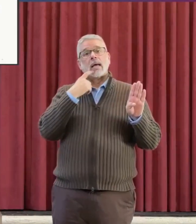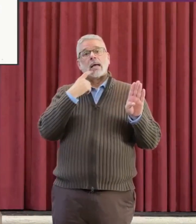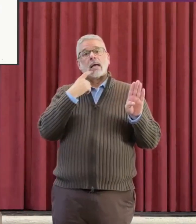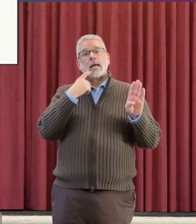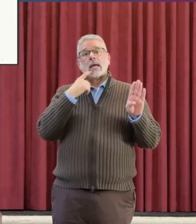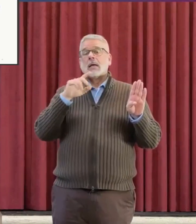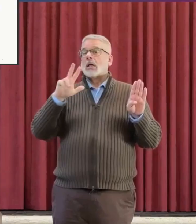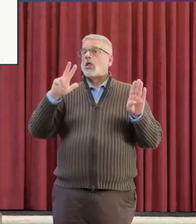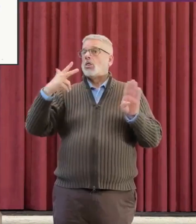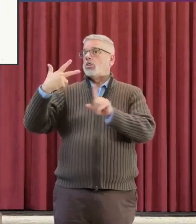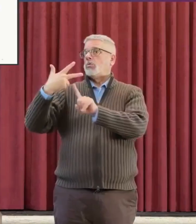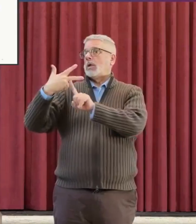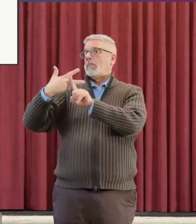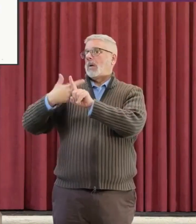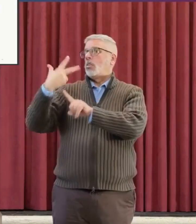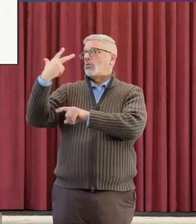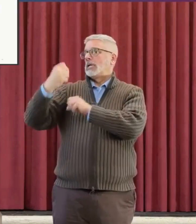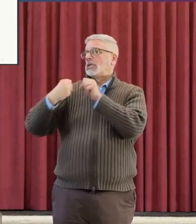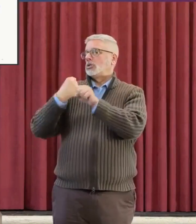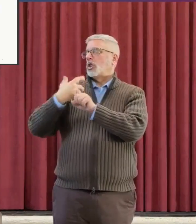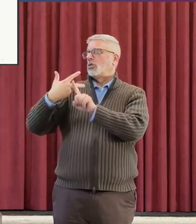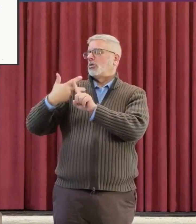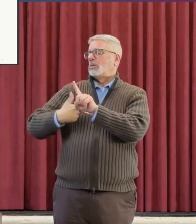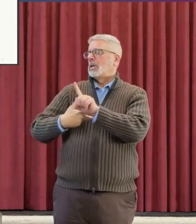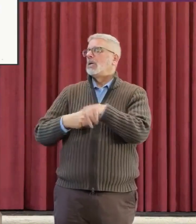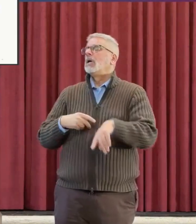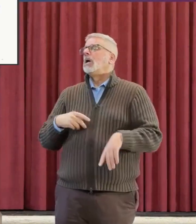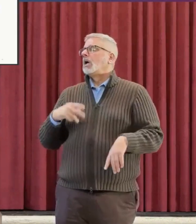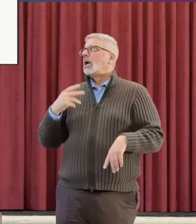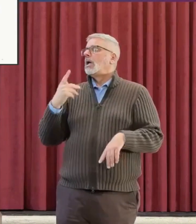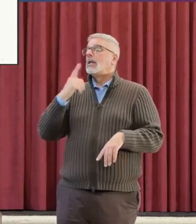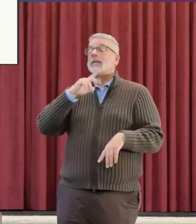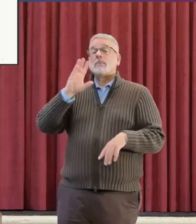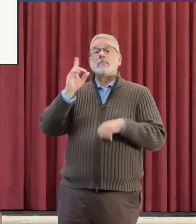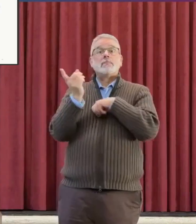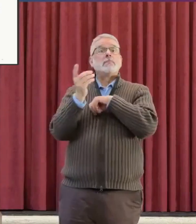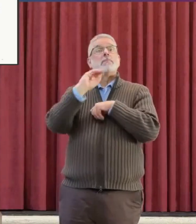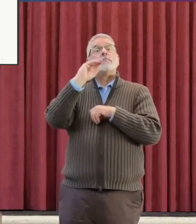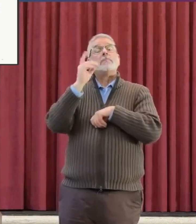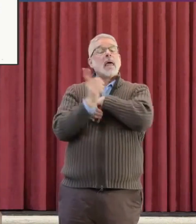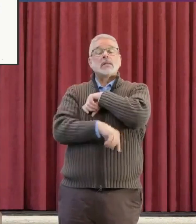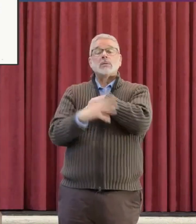36 months. Then his penalty is 30%. If his